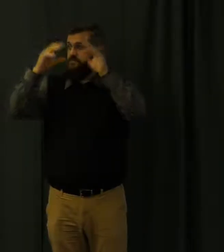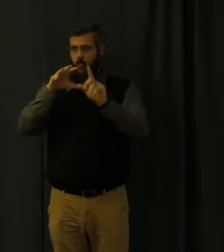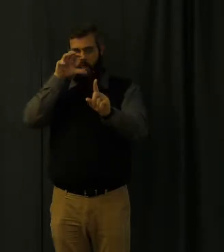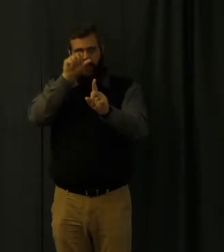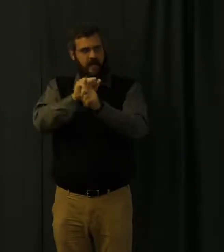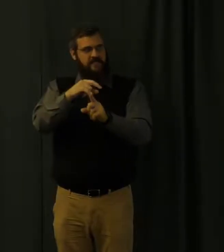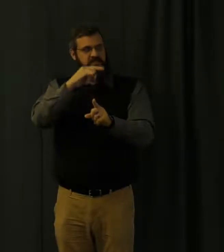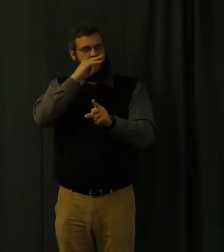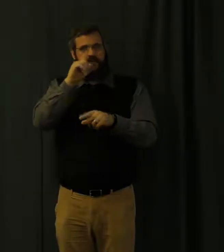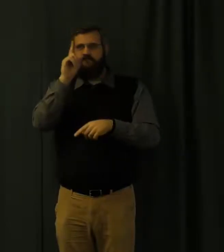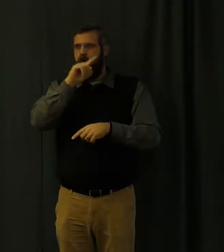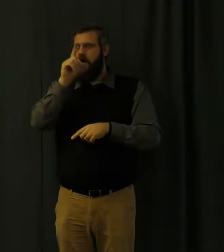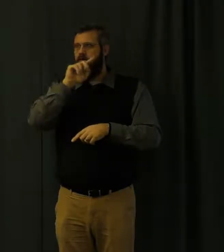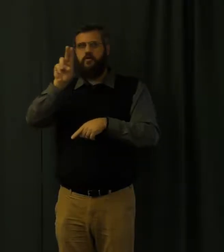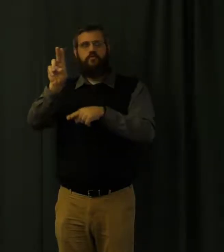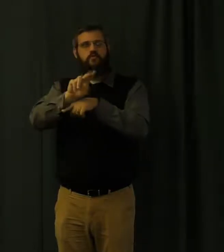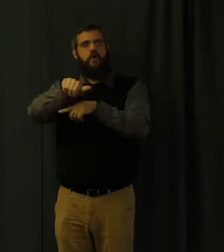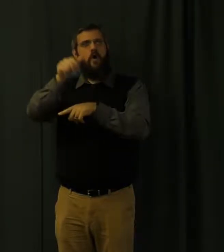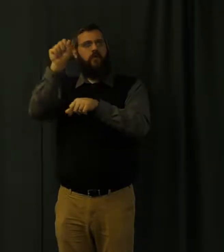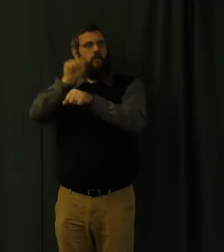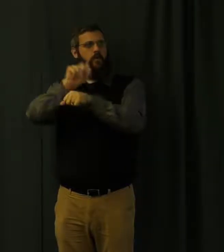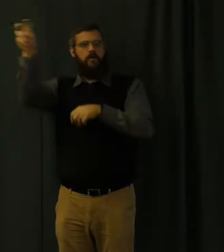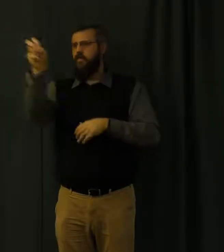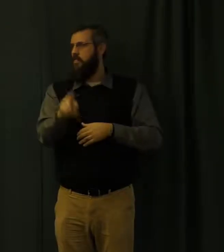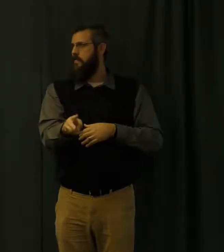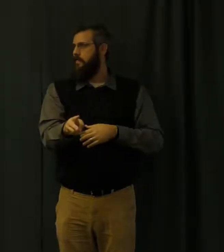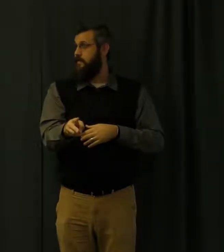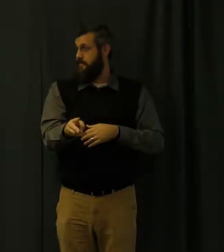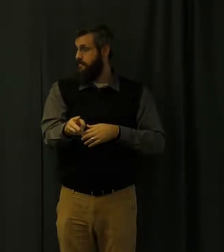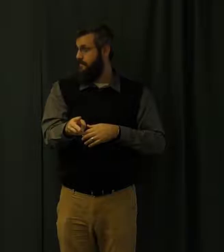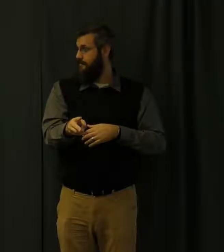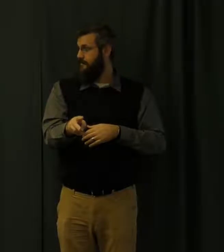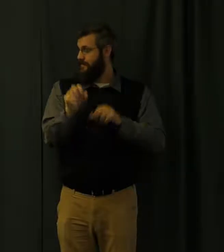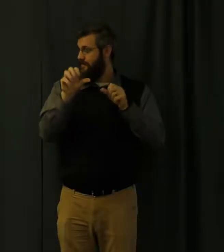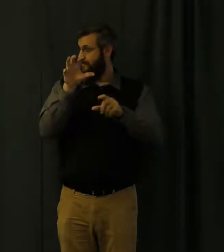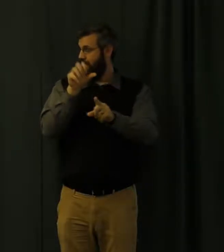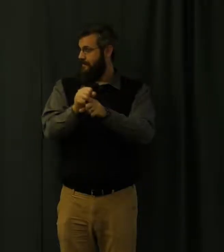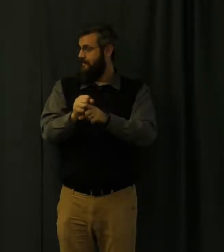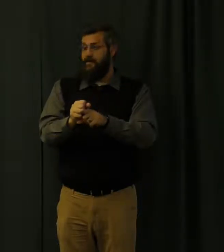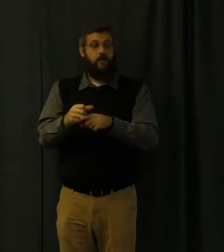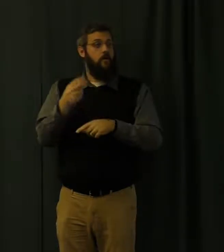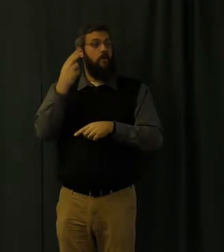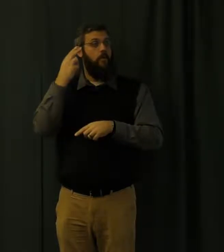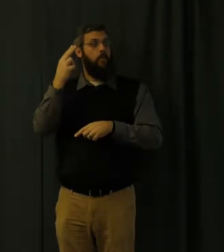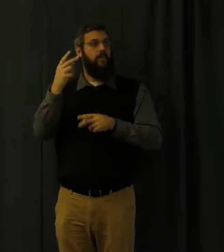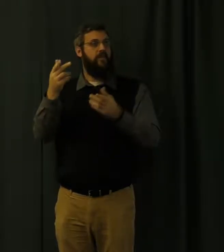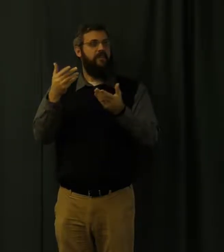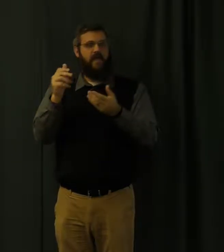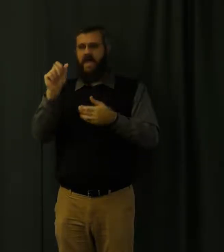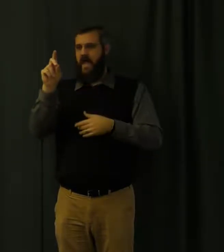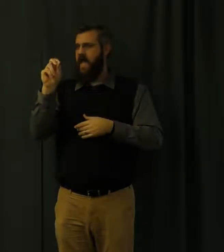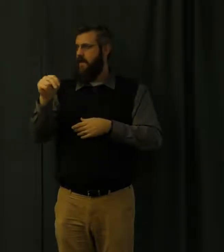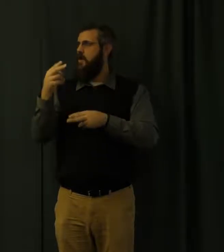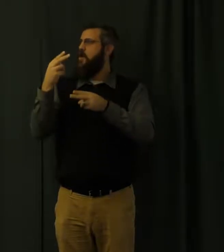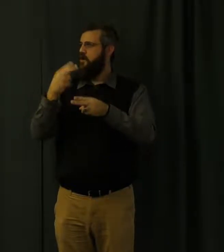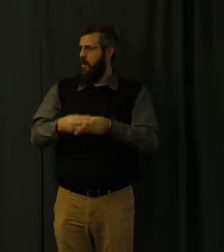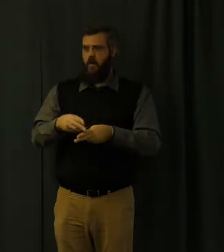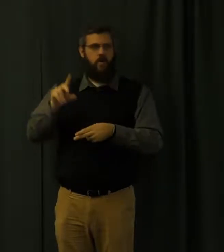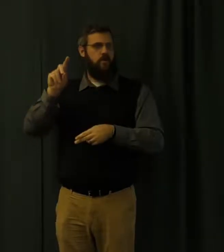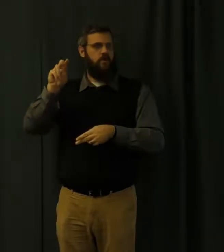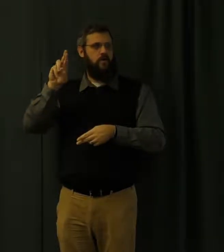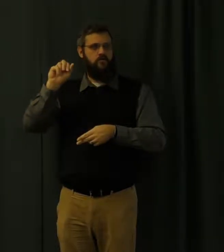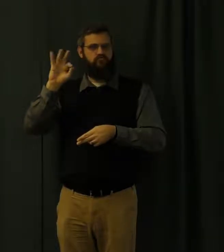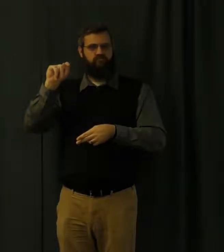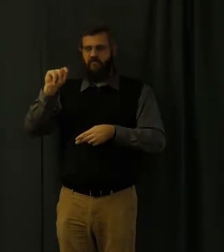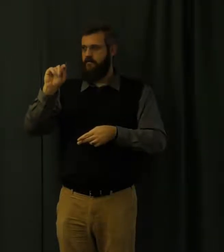plagiarizing. Because there's an add-on that you can get called Draft Back, and it will play it back to you. It will play, like you'll